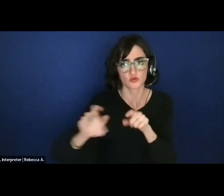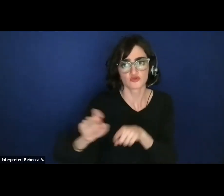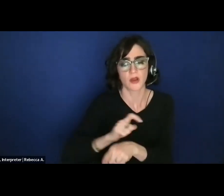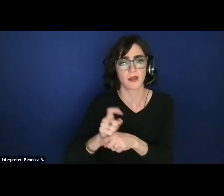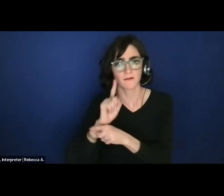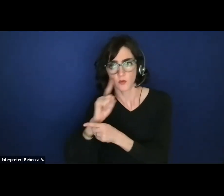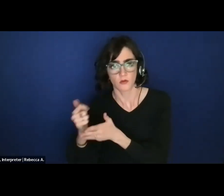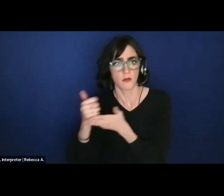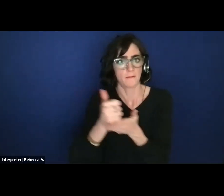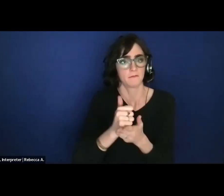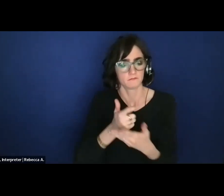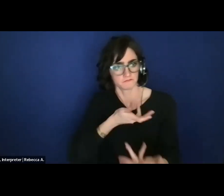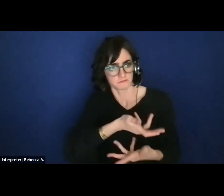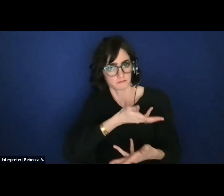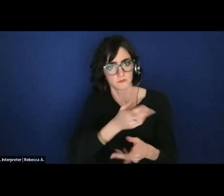think,